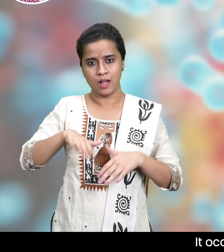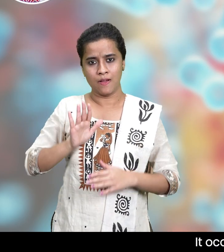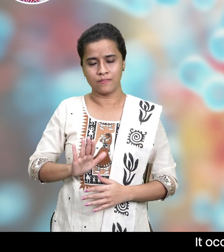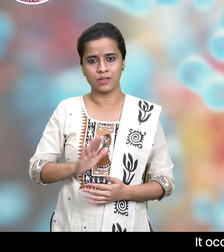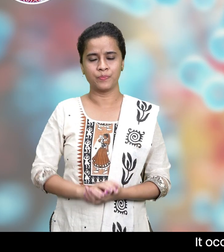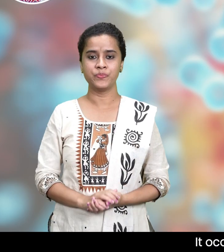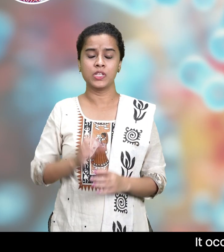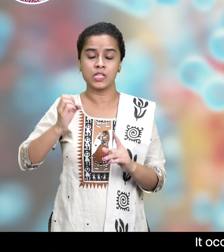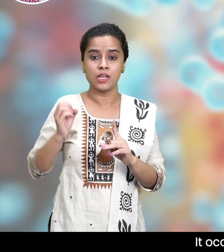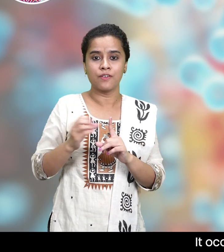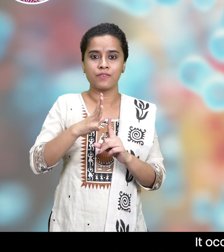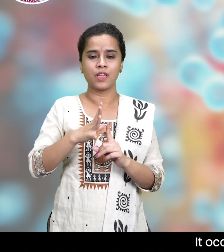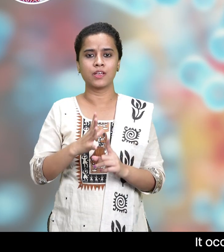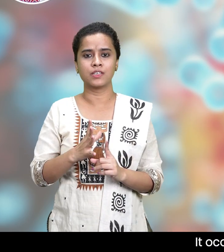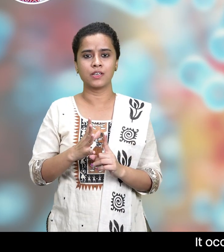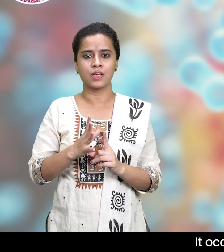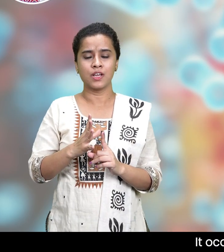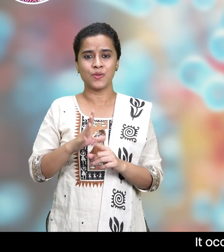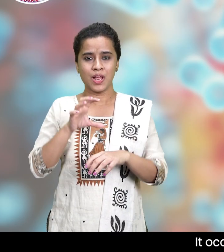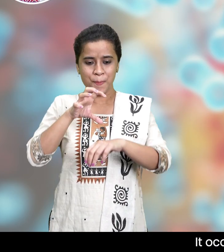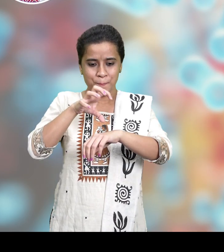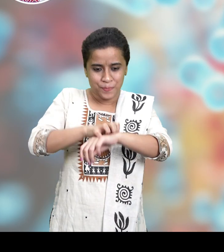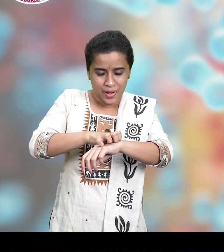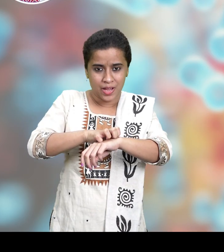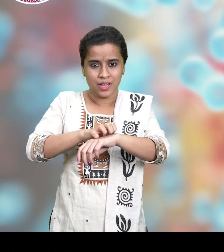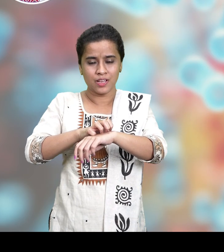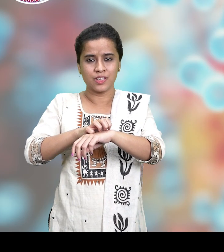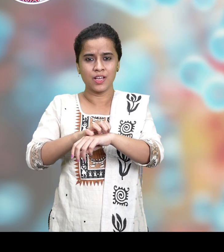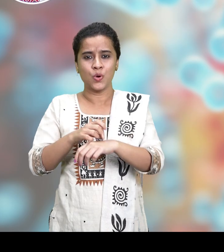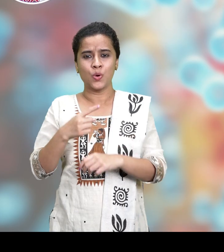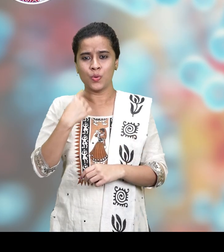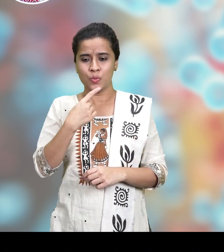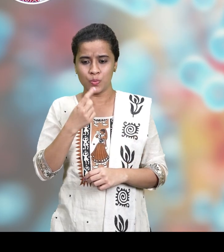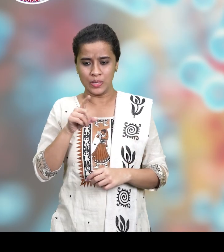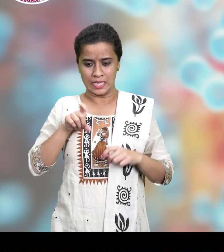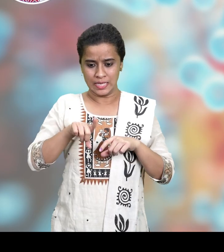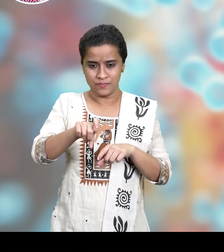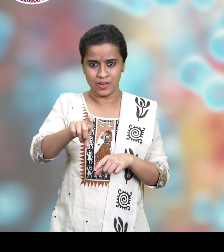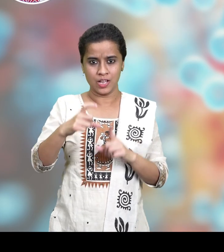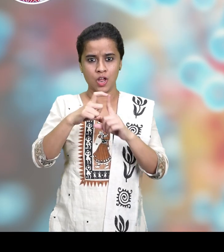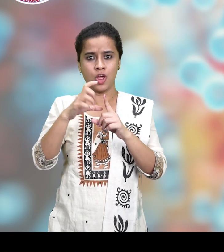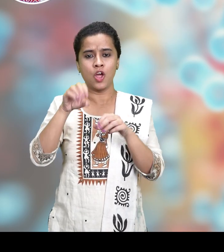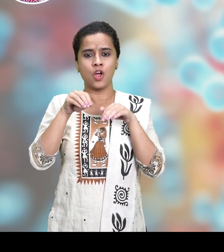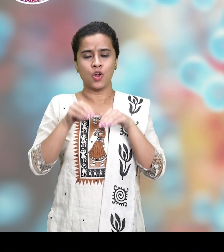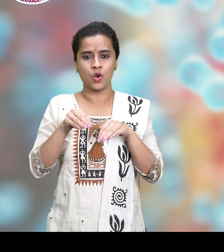It occurs due to the bite of the infected dog,